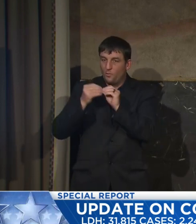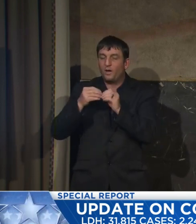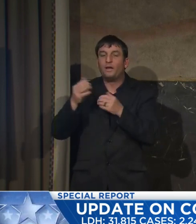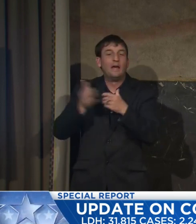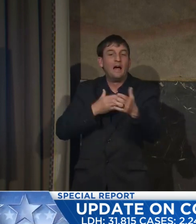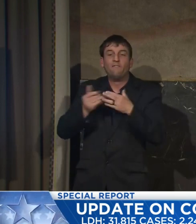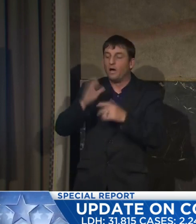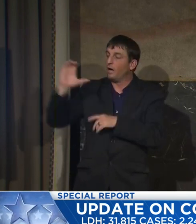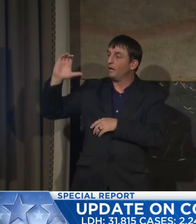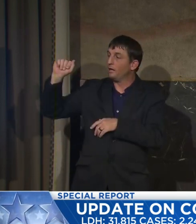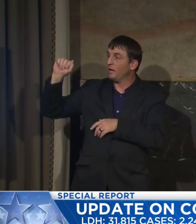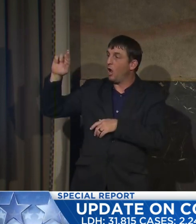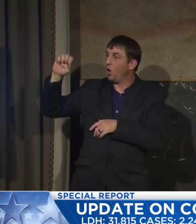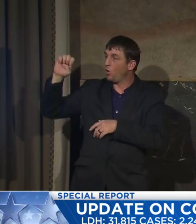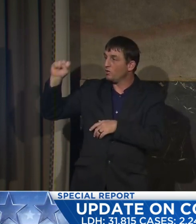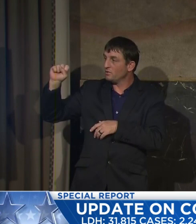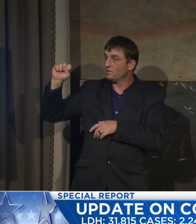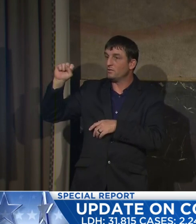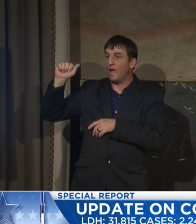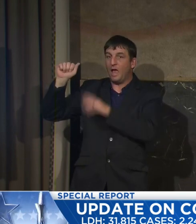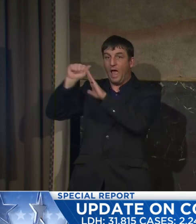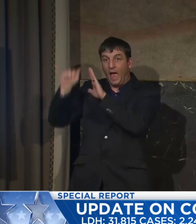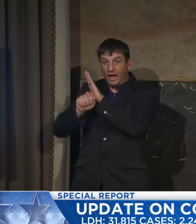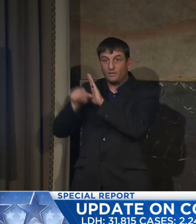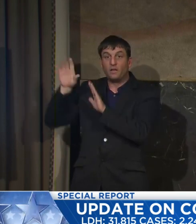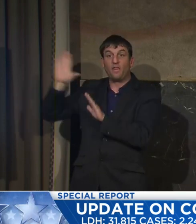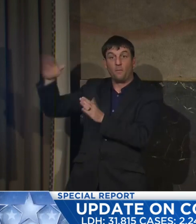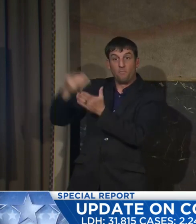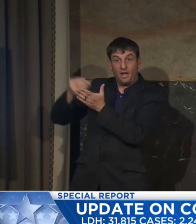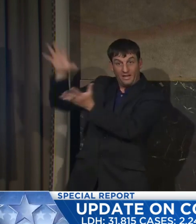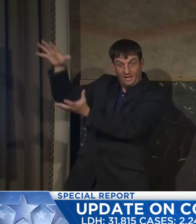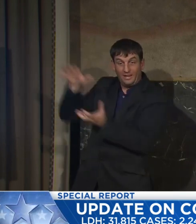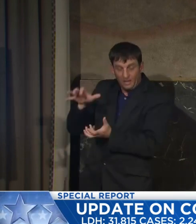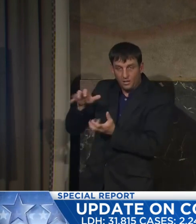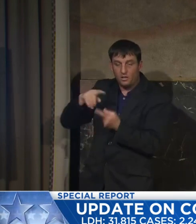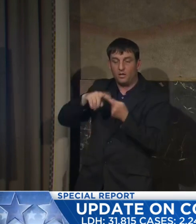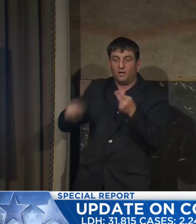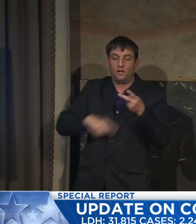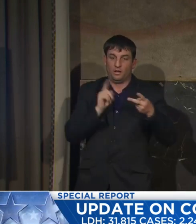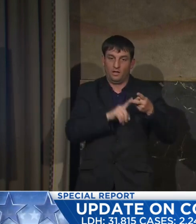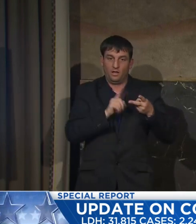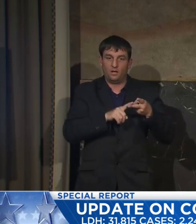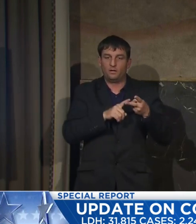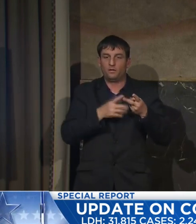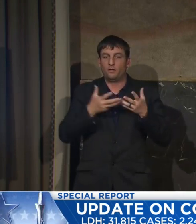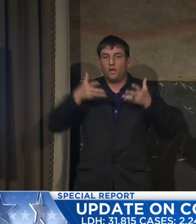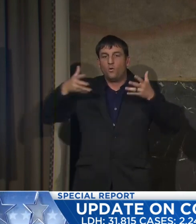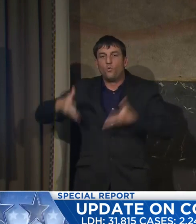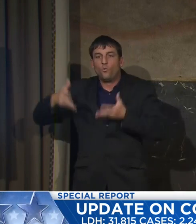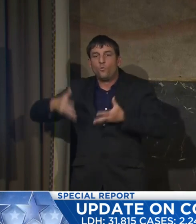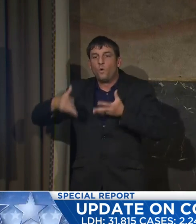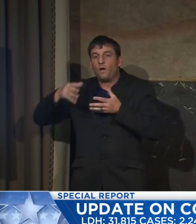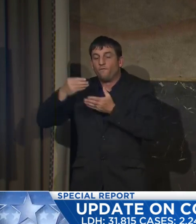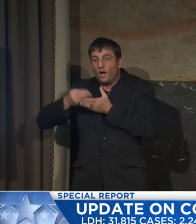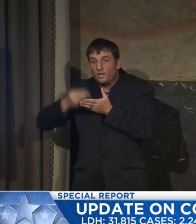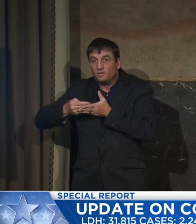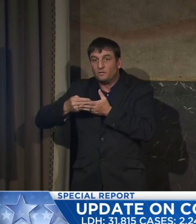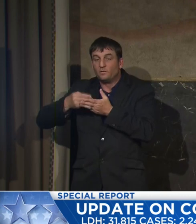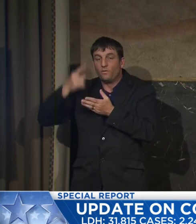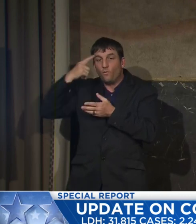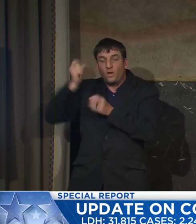we have, even with the rainy day funds that will be available next year, and even with